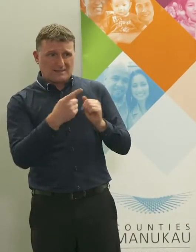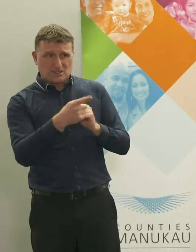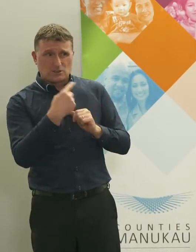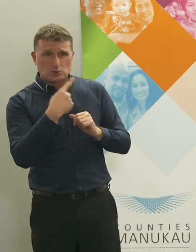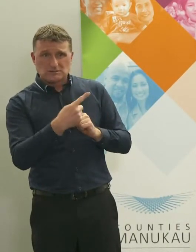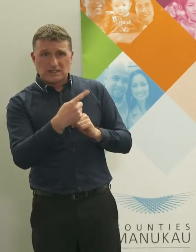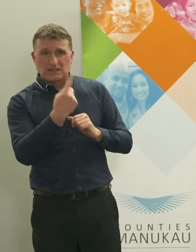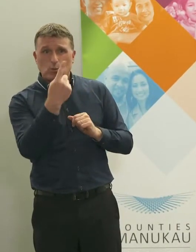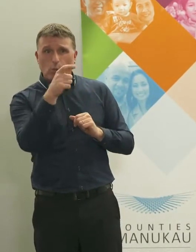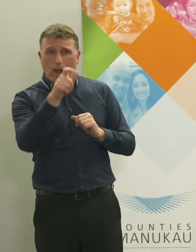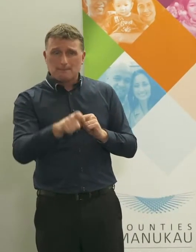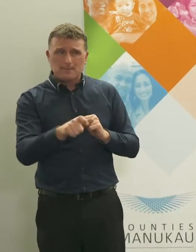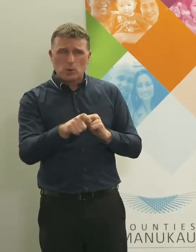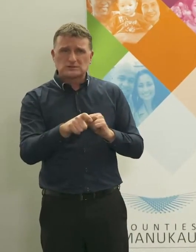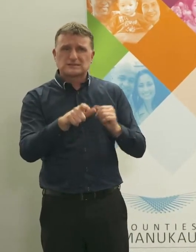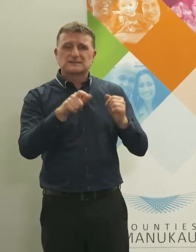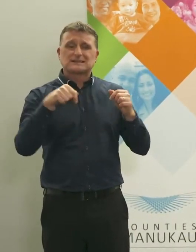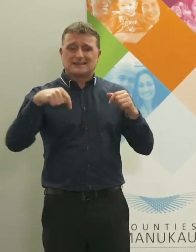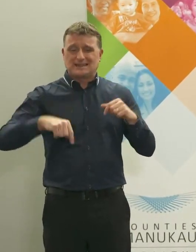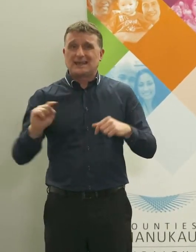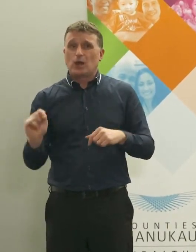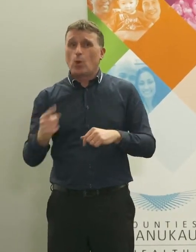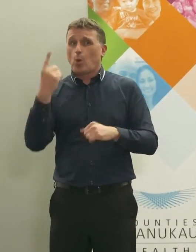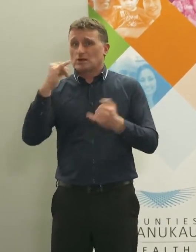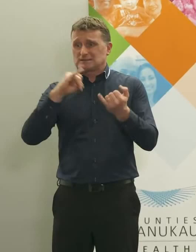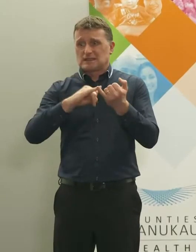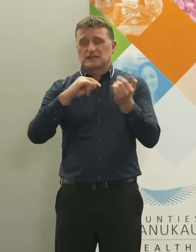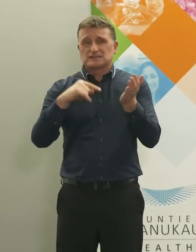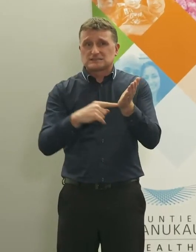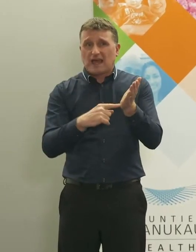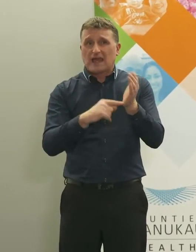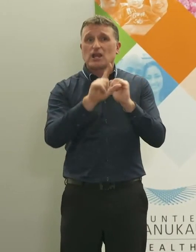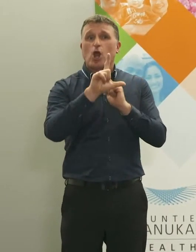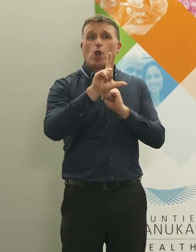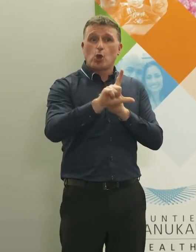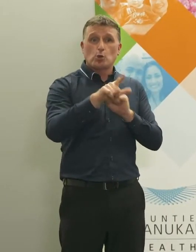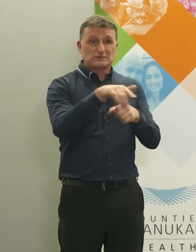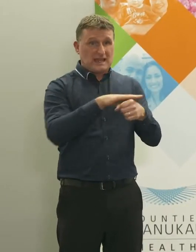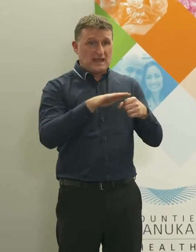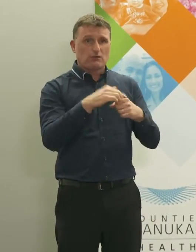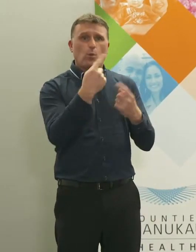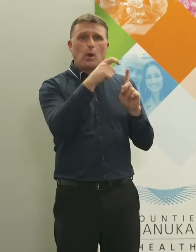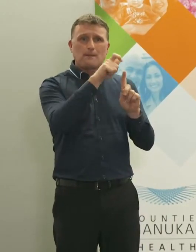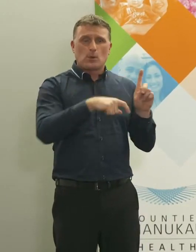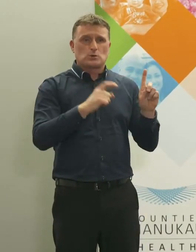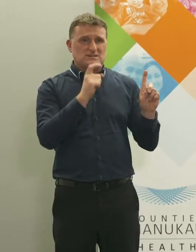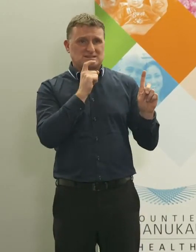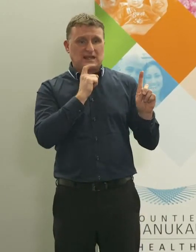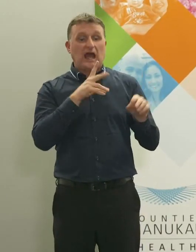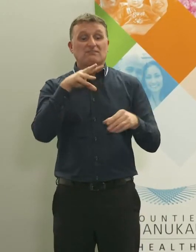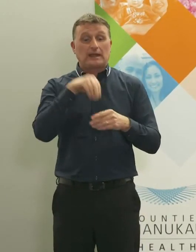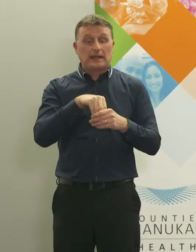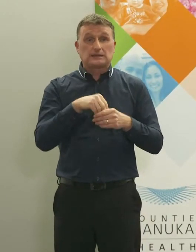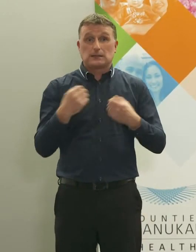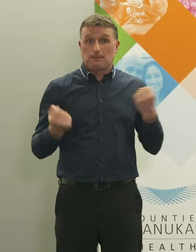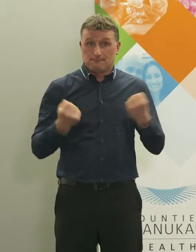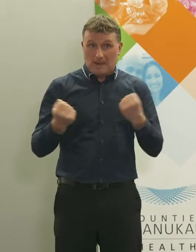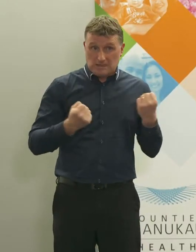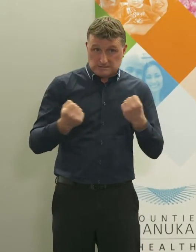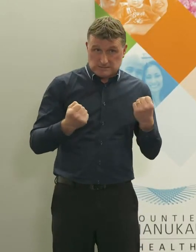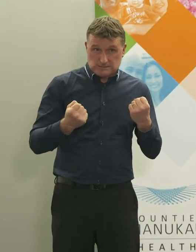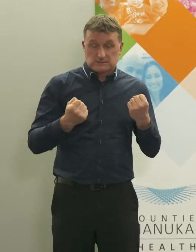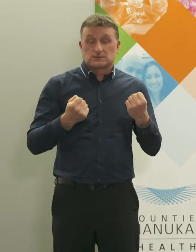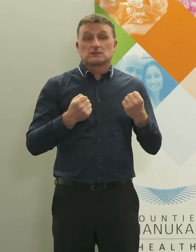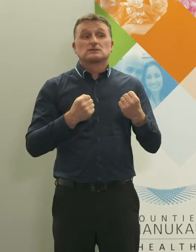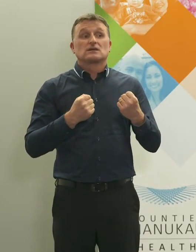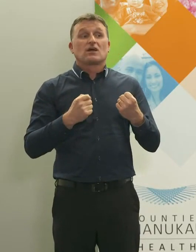St Luke's case, it was about 10 days ago, the worker at St Luke's who took a bus and there was a big wide-scale publicity, they reported